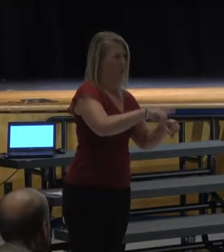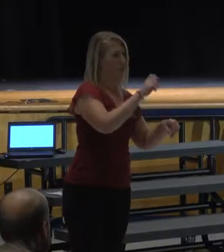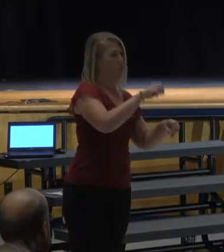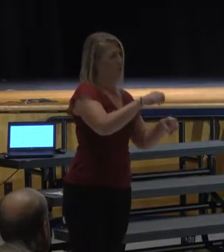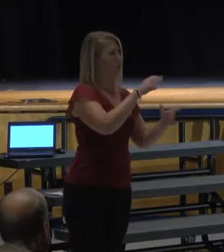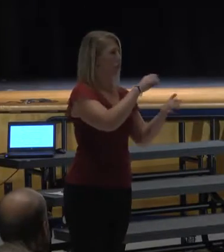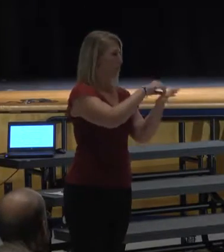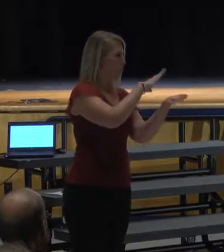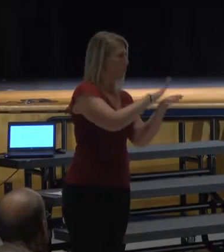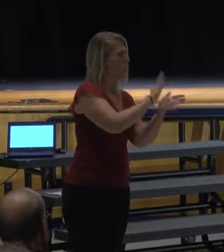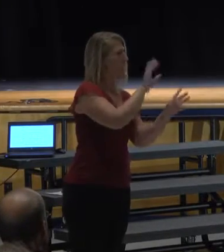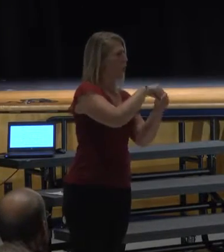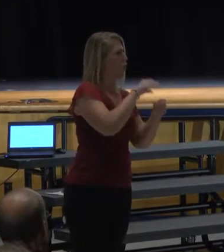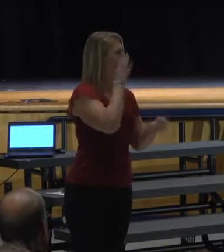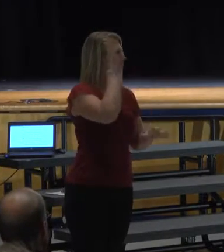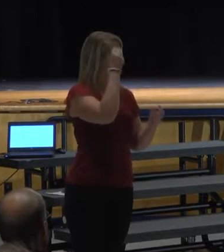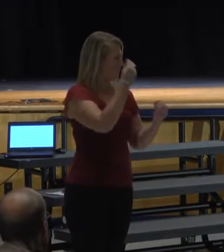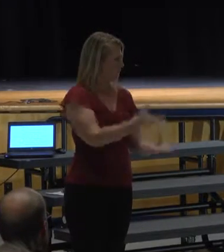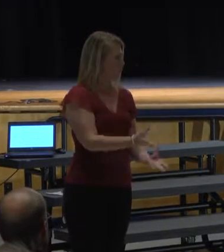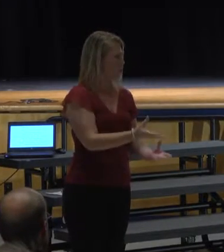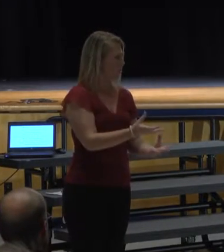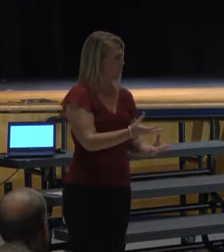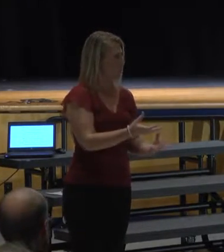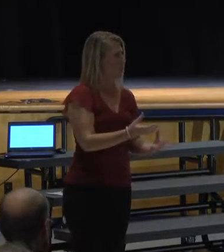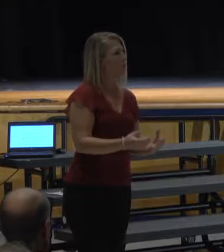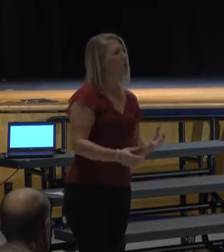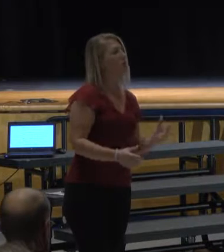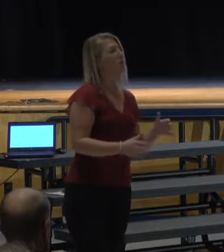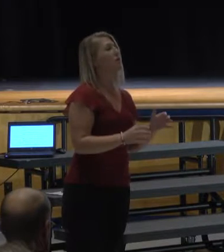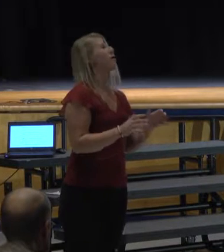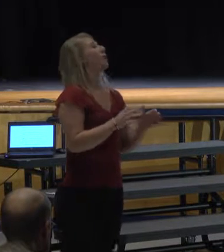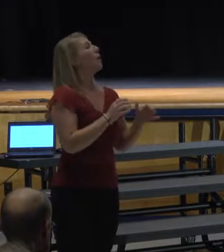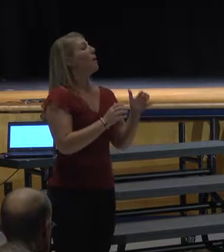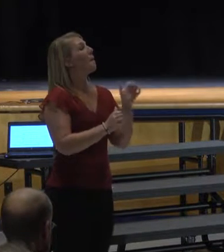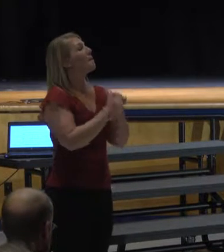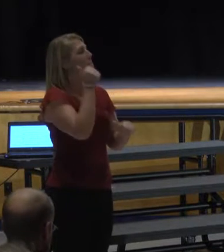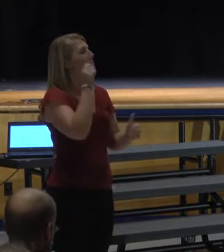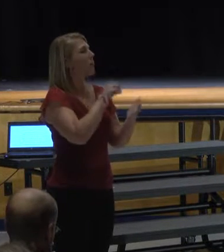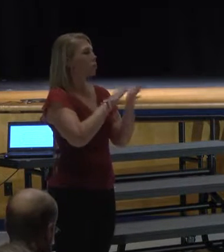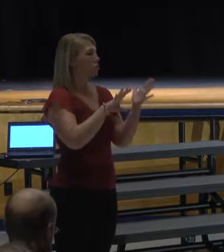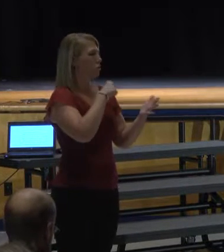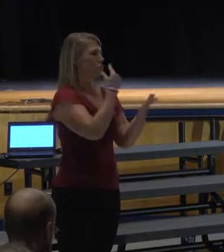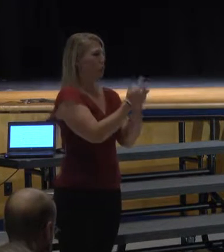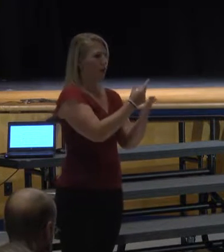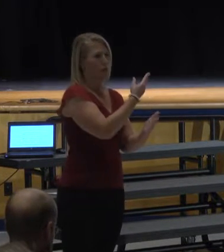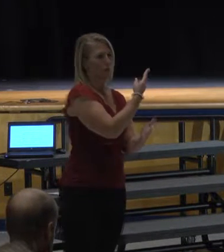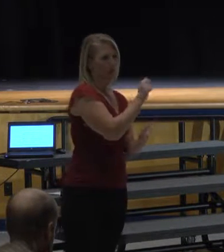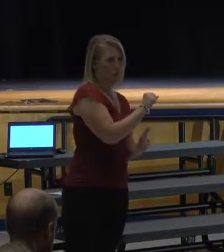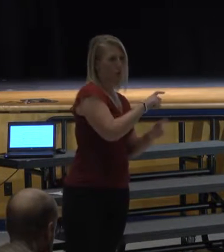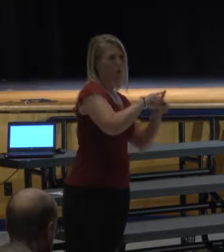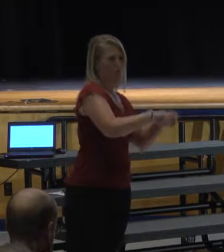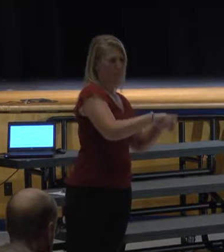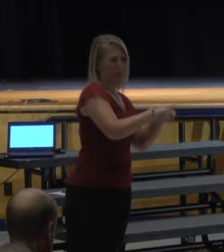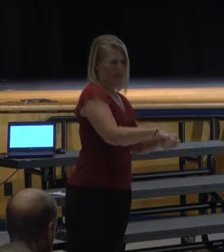independent. Most kids coming out of high school are dependent unless they have a unique situation. Perhaps they have a